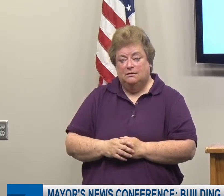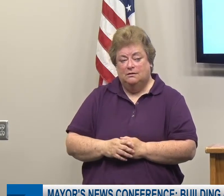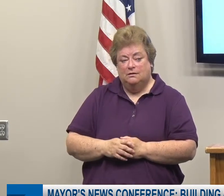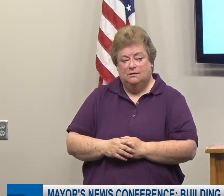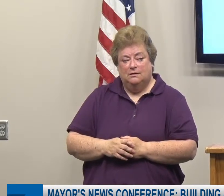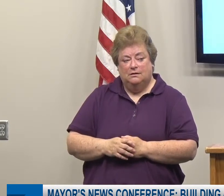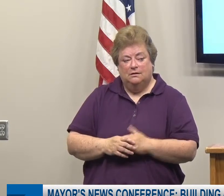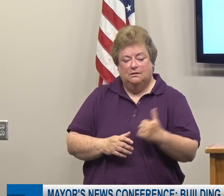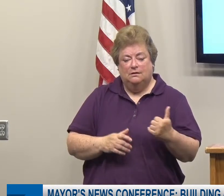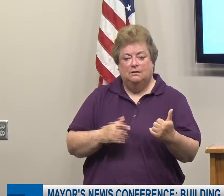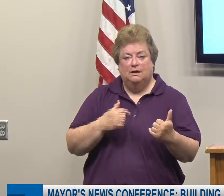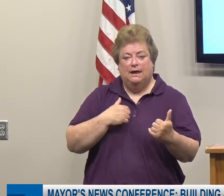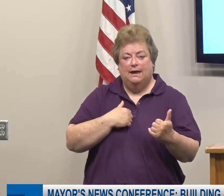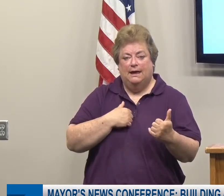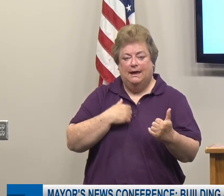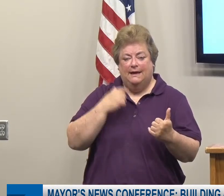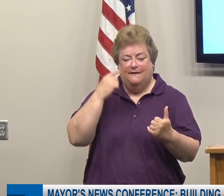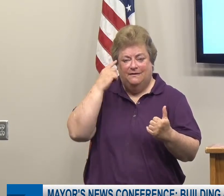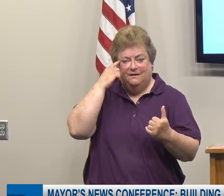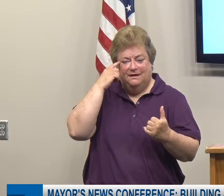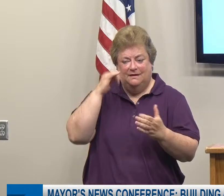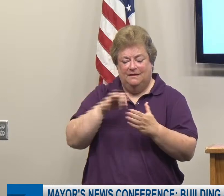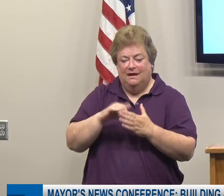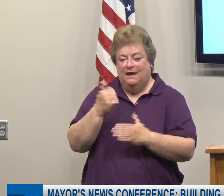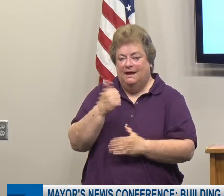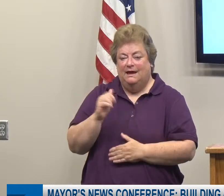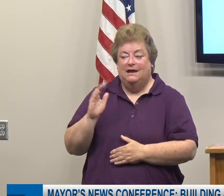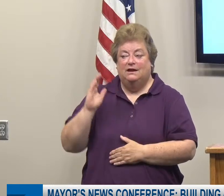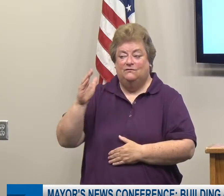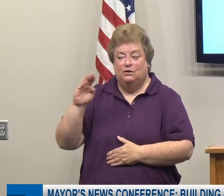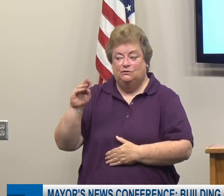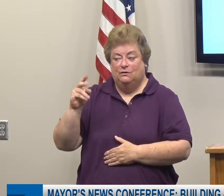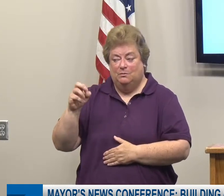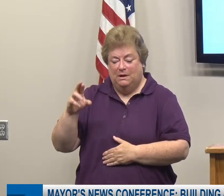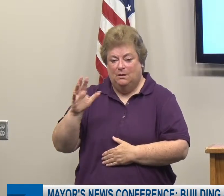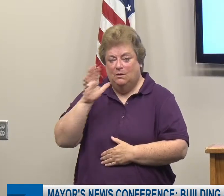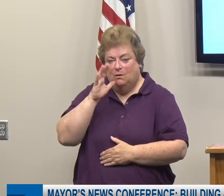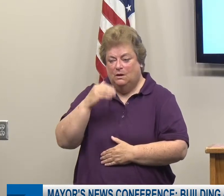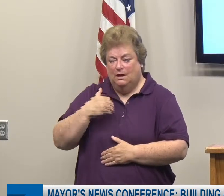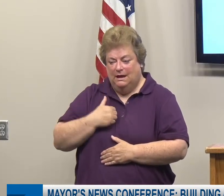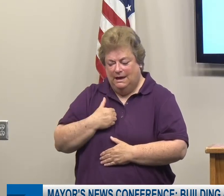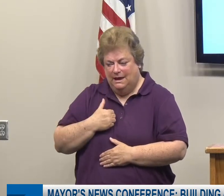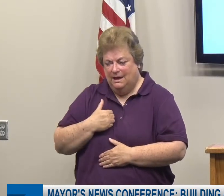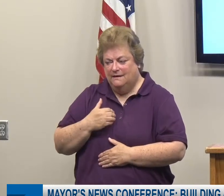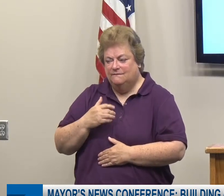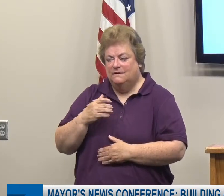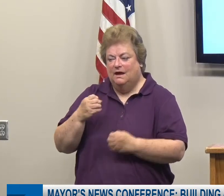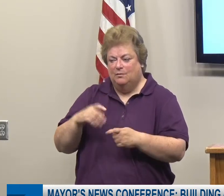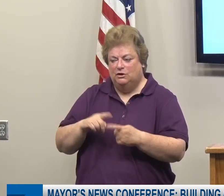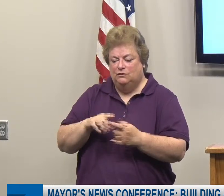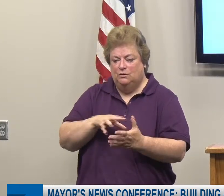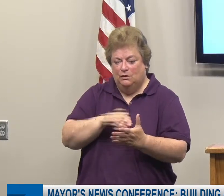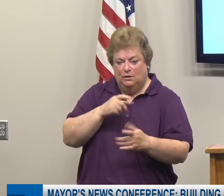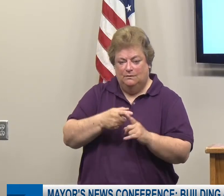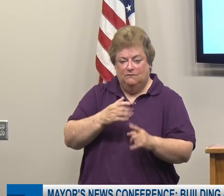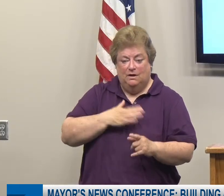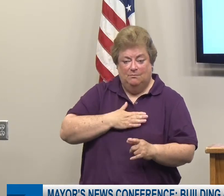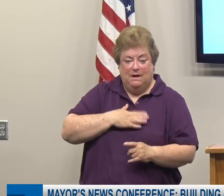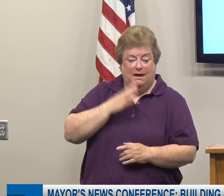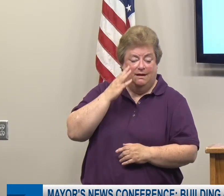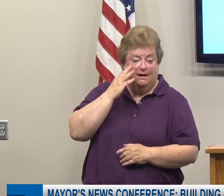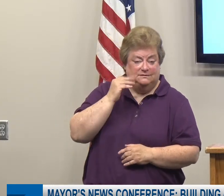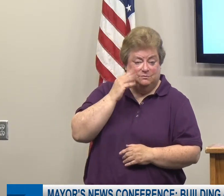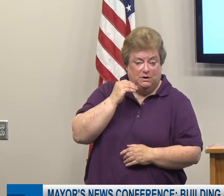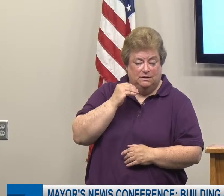I think that any future mayor will have an opportunity to learn from the lived experience of myself and from